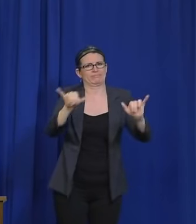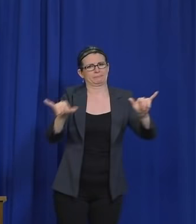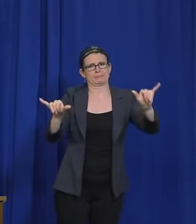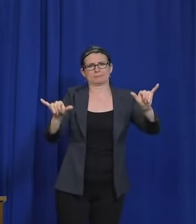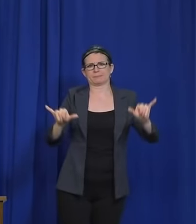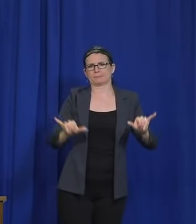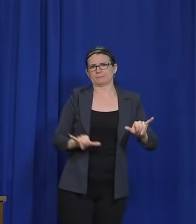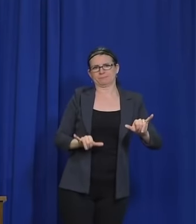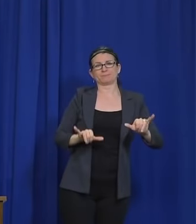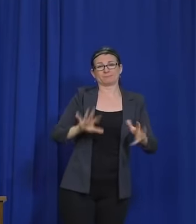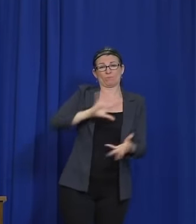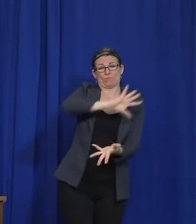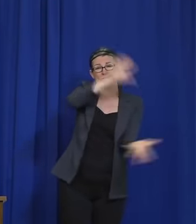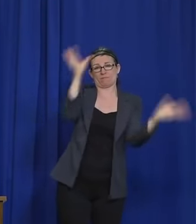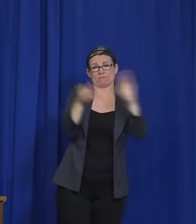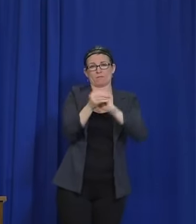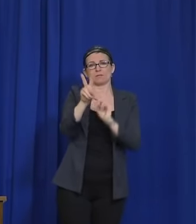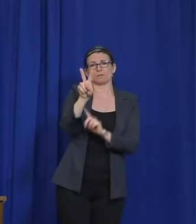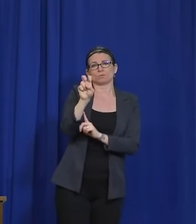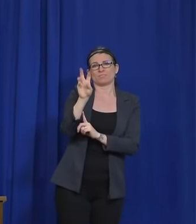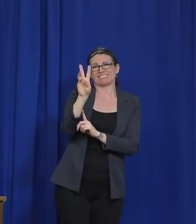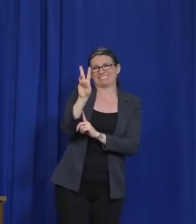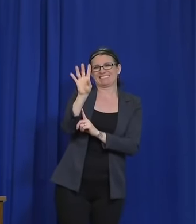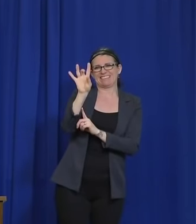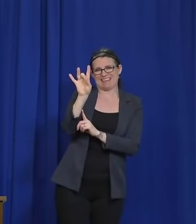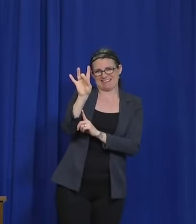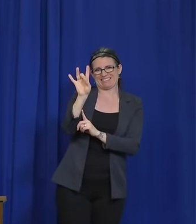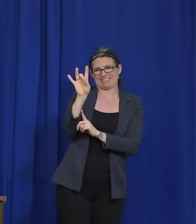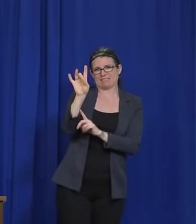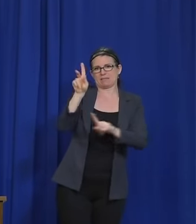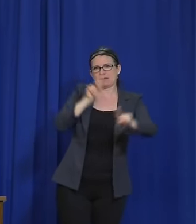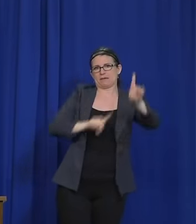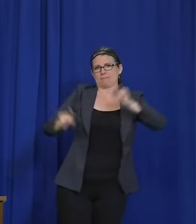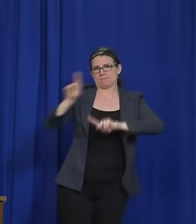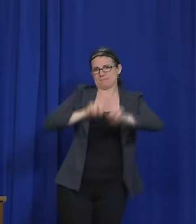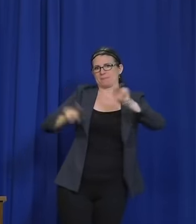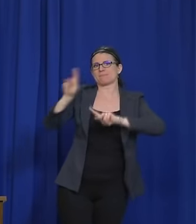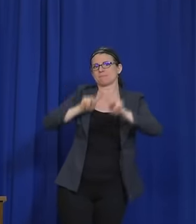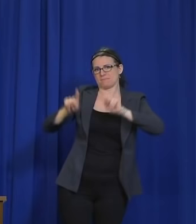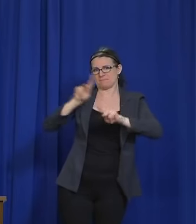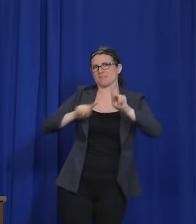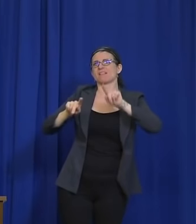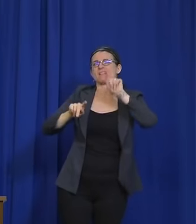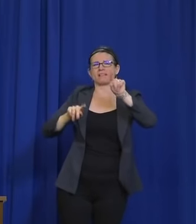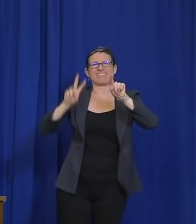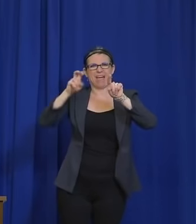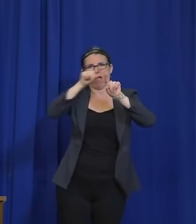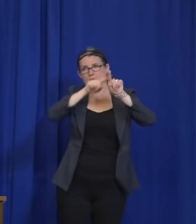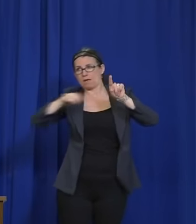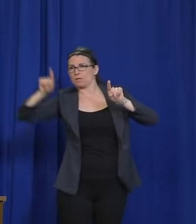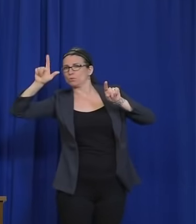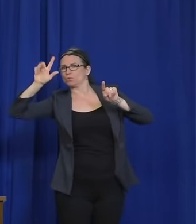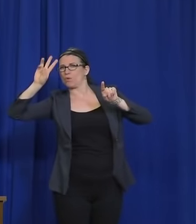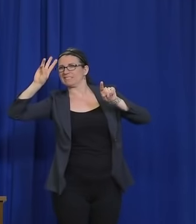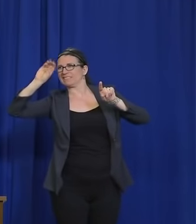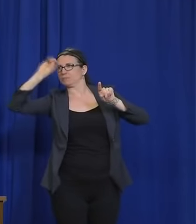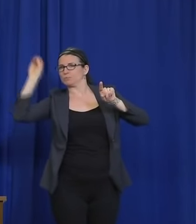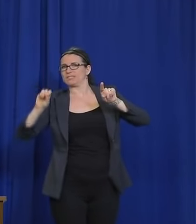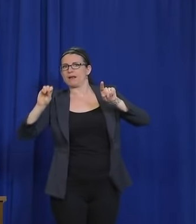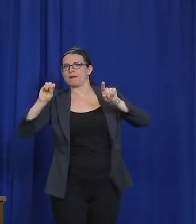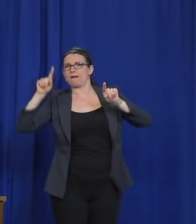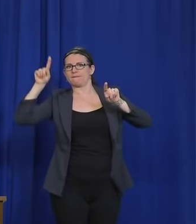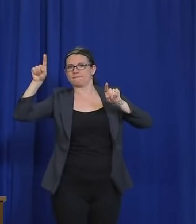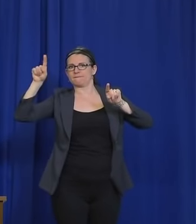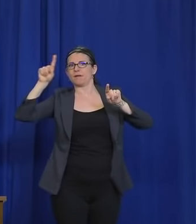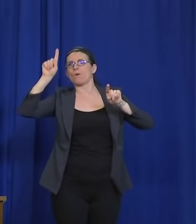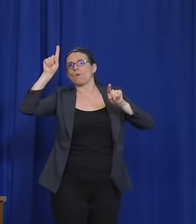a percentage of 26% of all cases. We did have an individual who was at the Oxford Street shelter